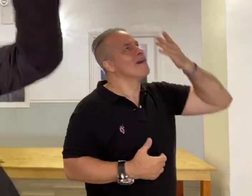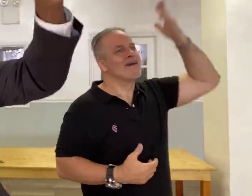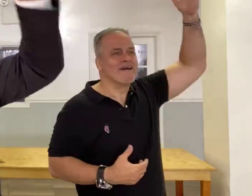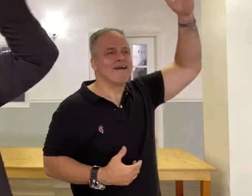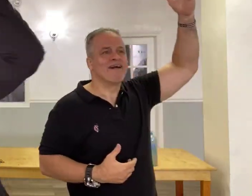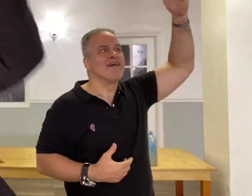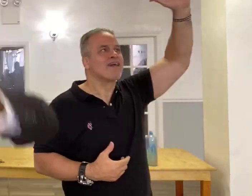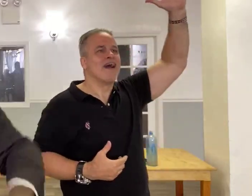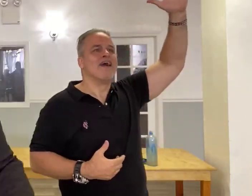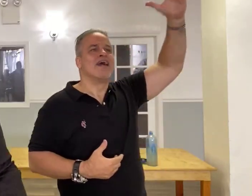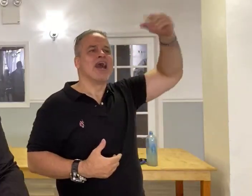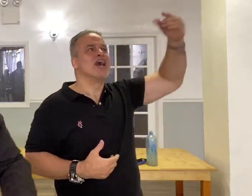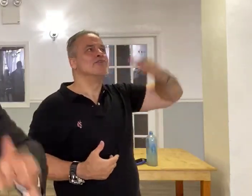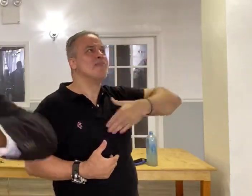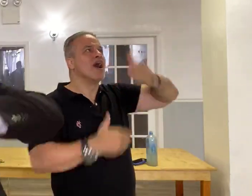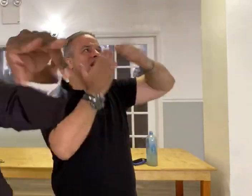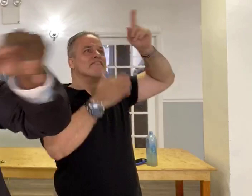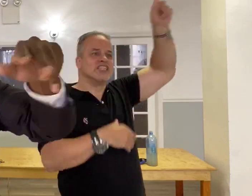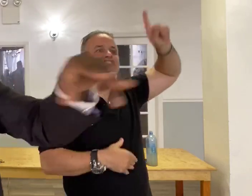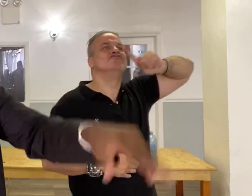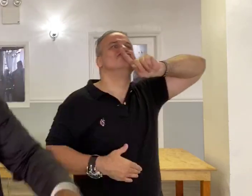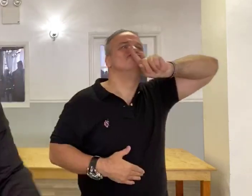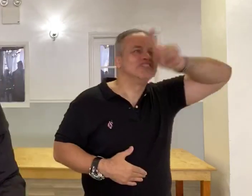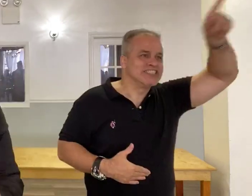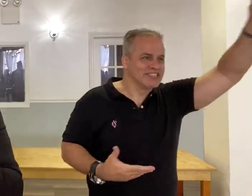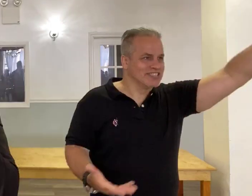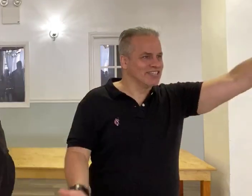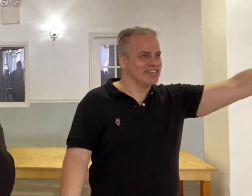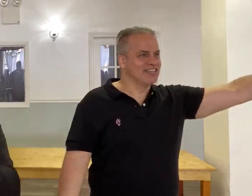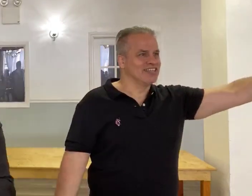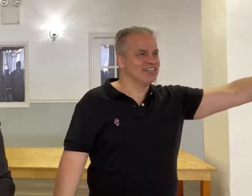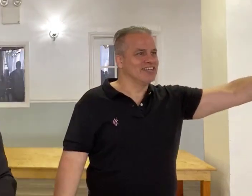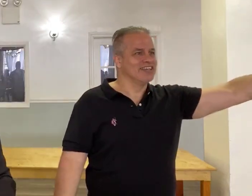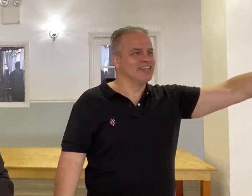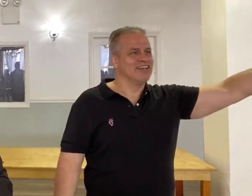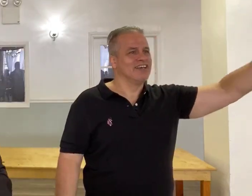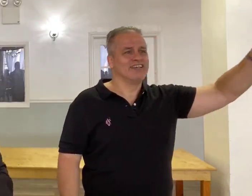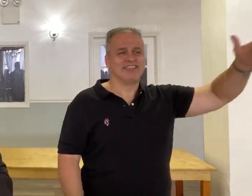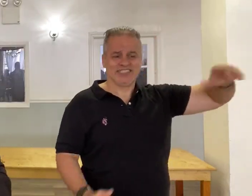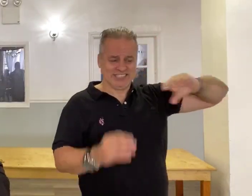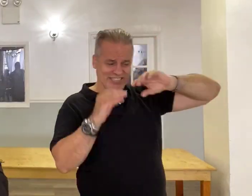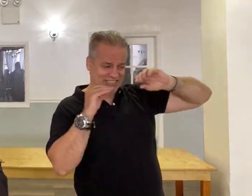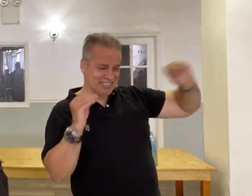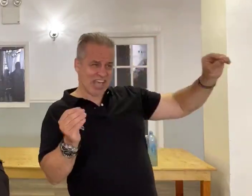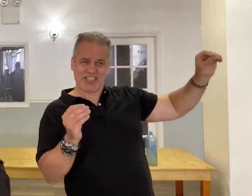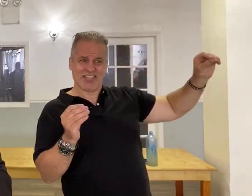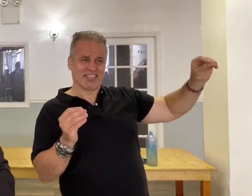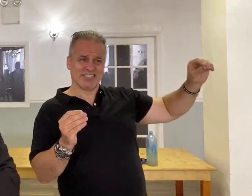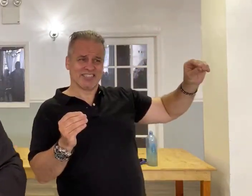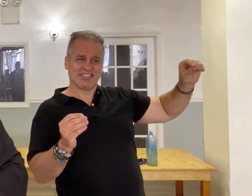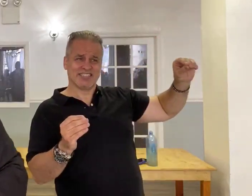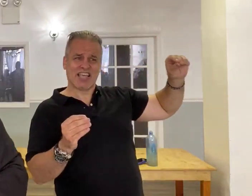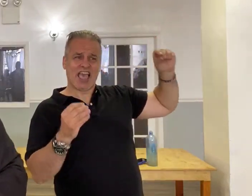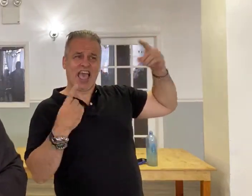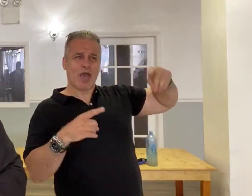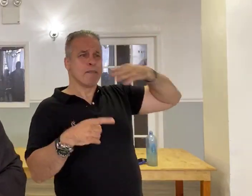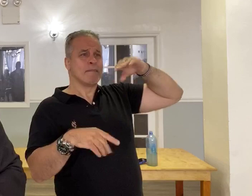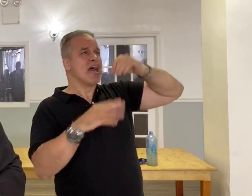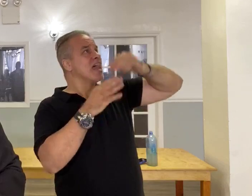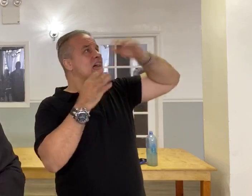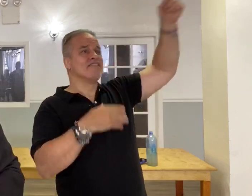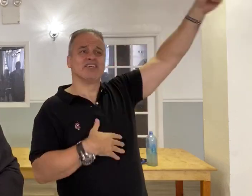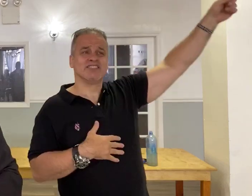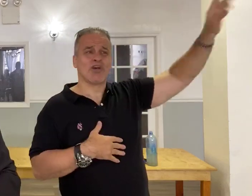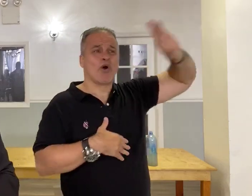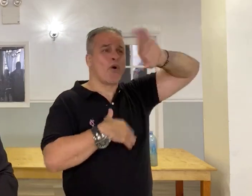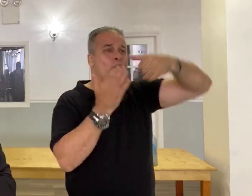that it's forever and ever, that in this kingdom, there is nothing that defileth, there's no pain, no death. The former